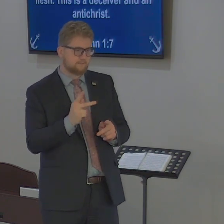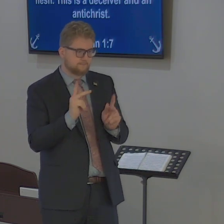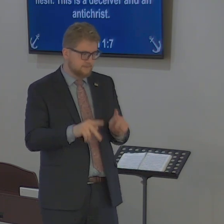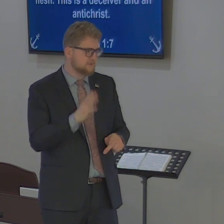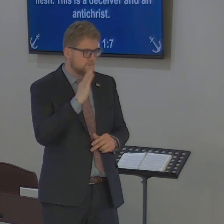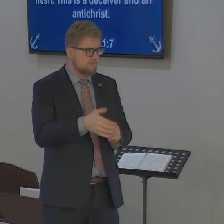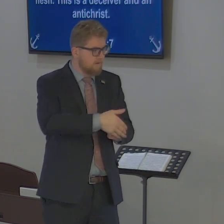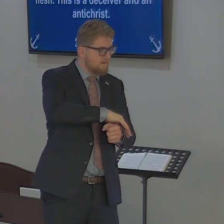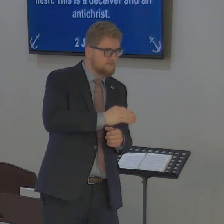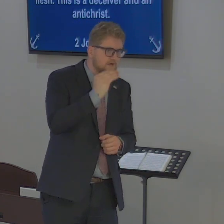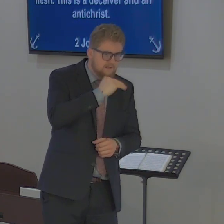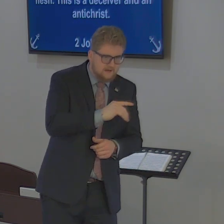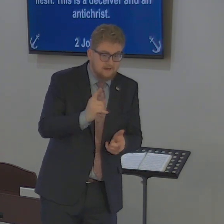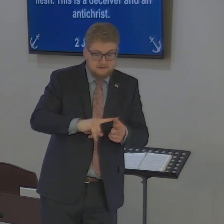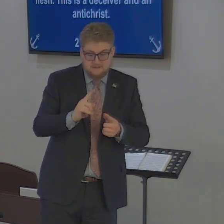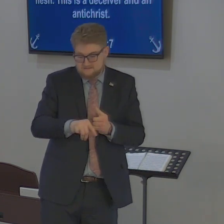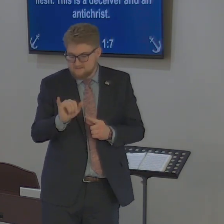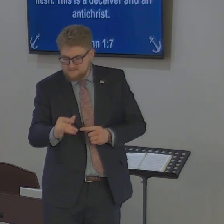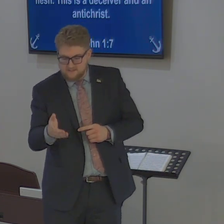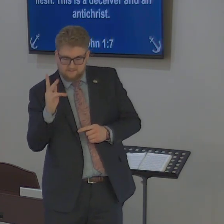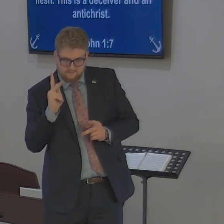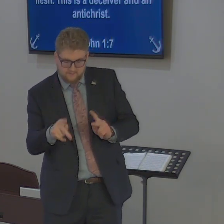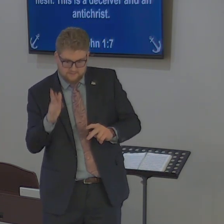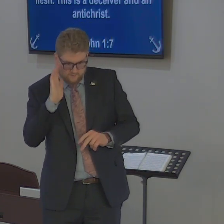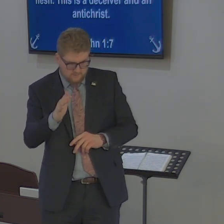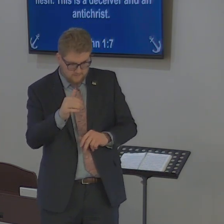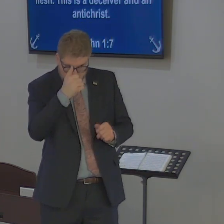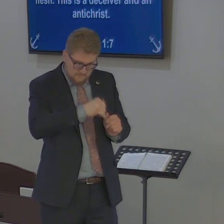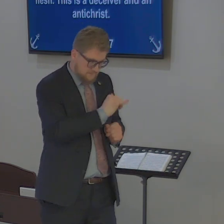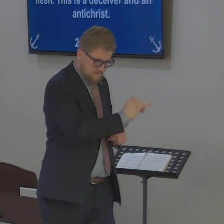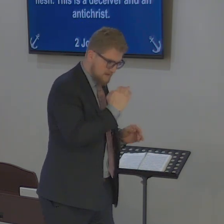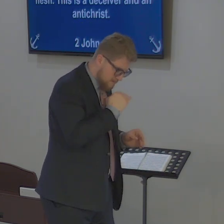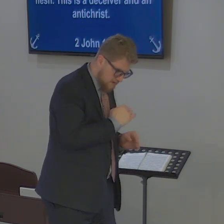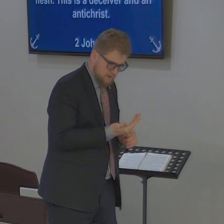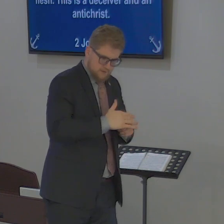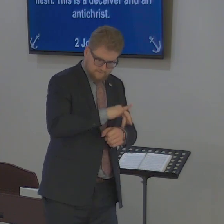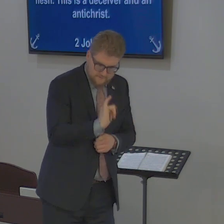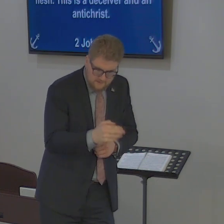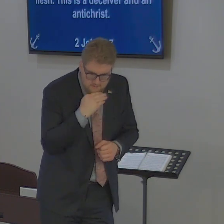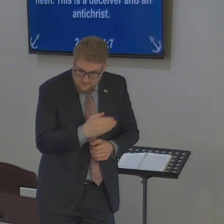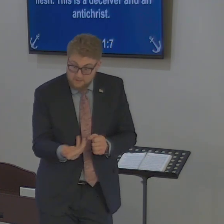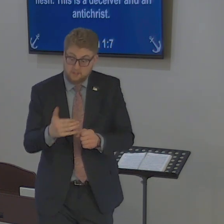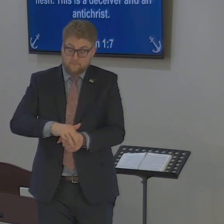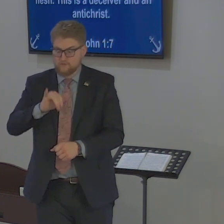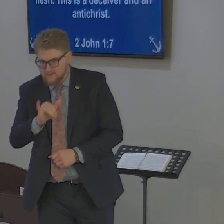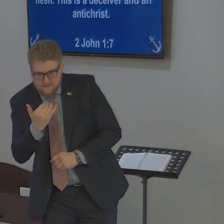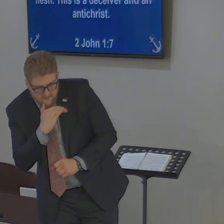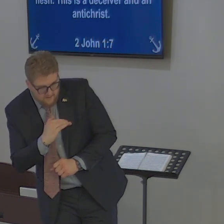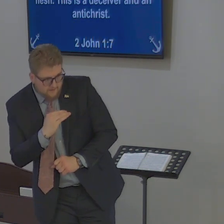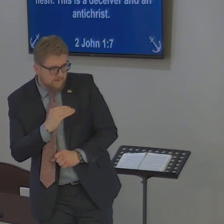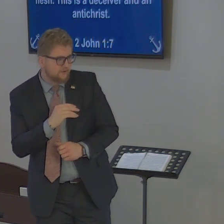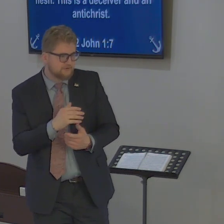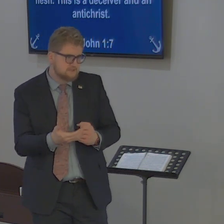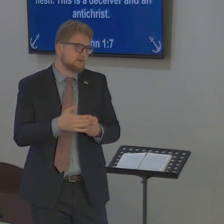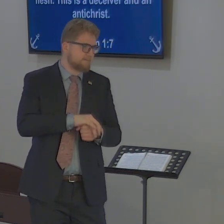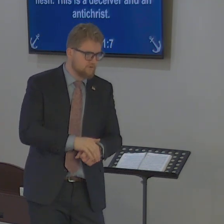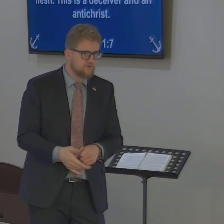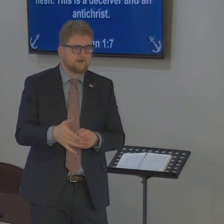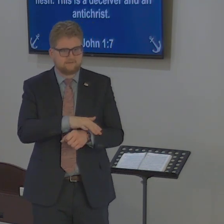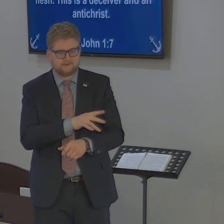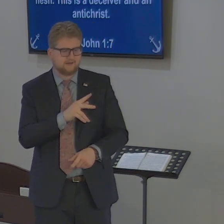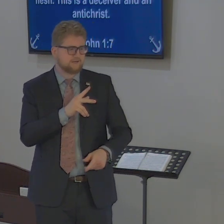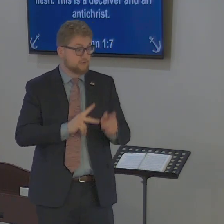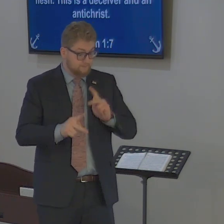will forget the lie that they tried to cover up for the other lie. And it just reminds me of what the scripture says, that those that are deceivers will be